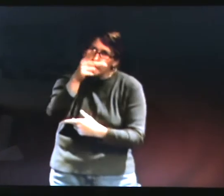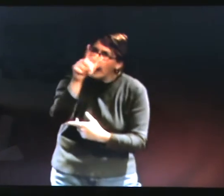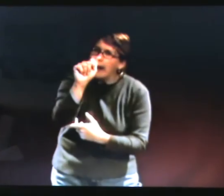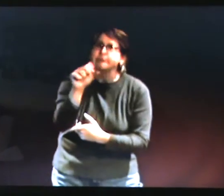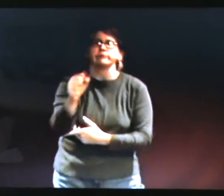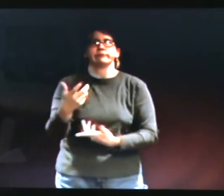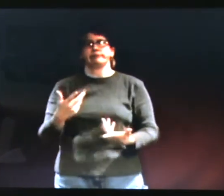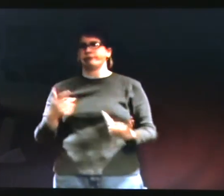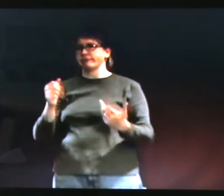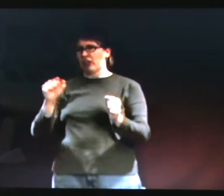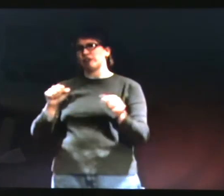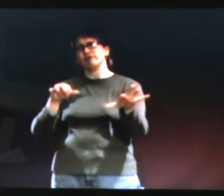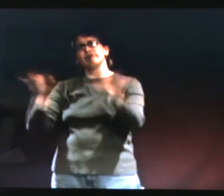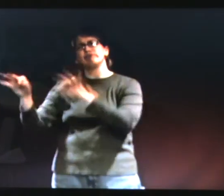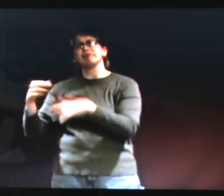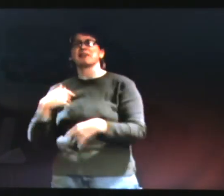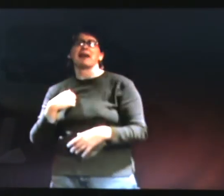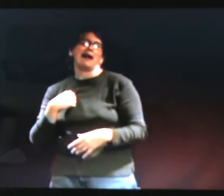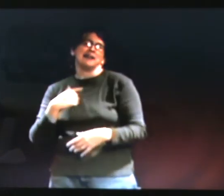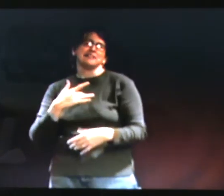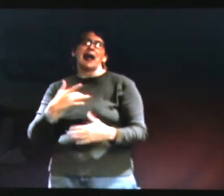pick whatever kind you prefer.